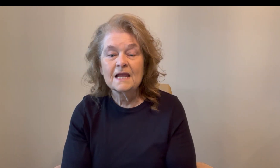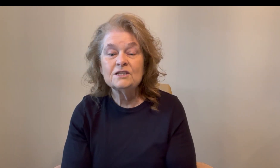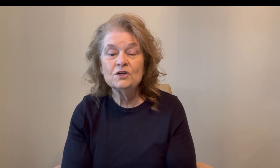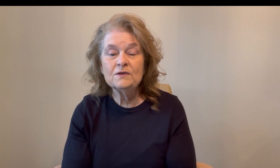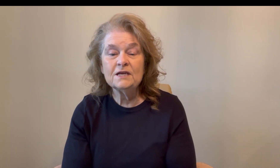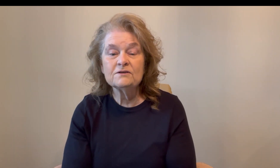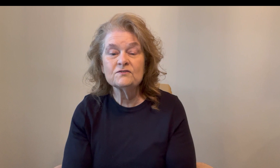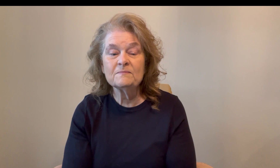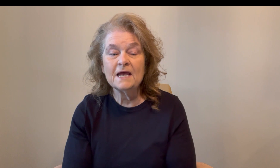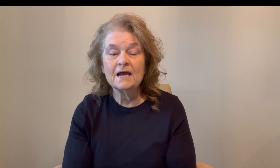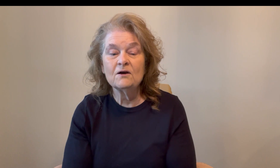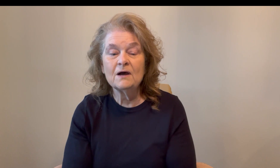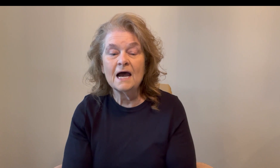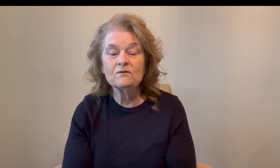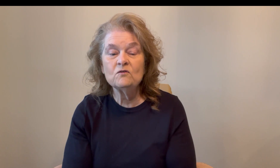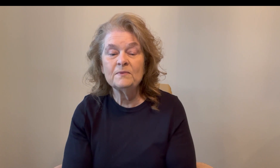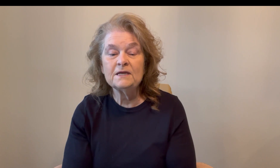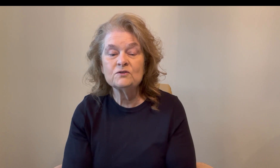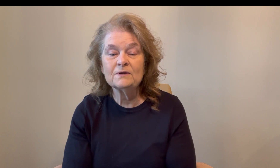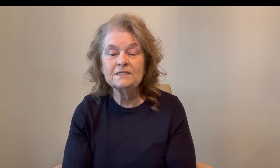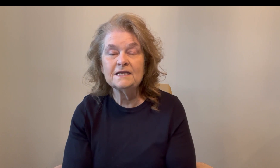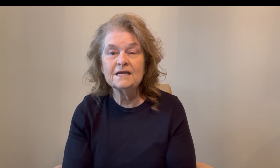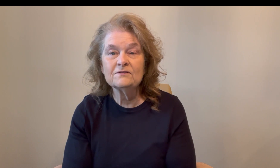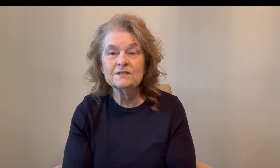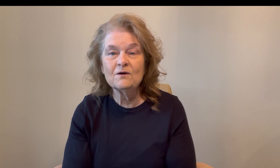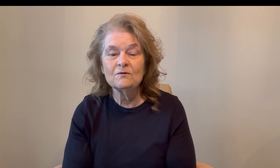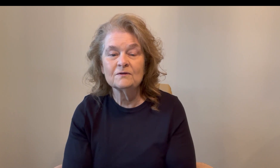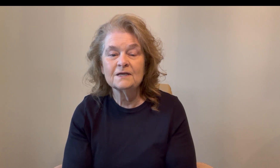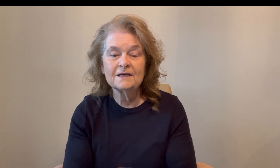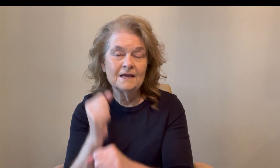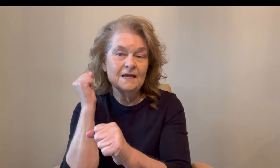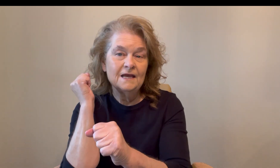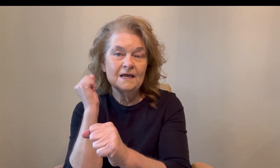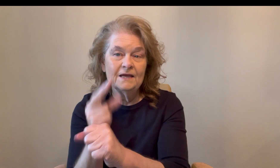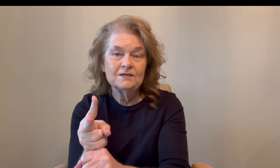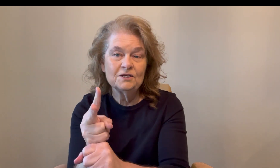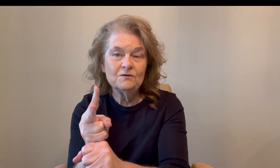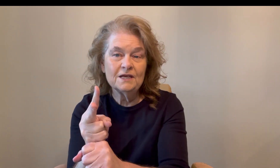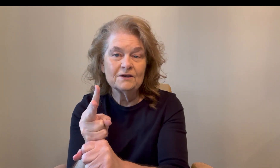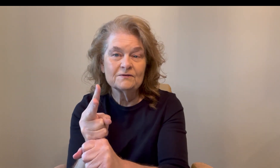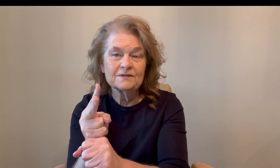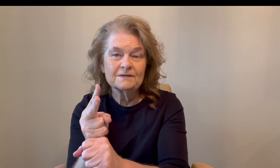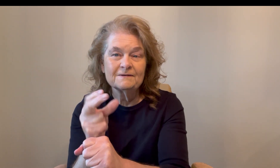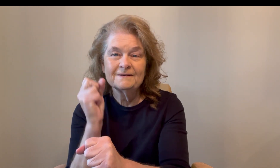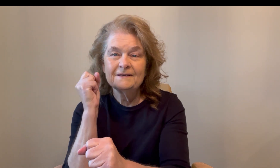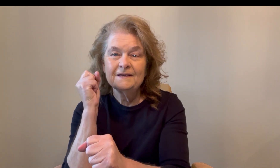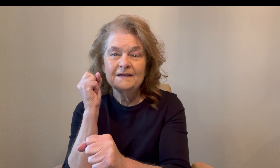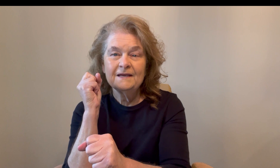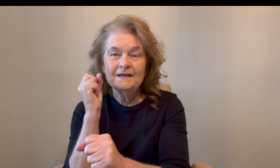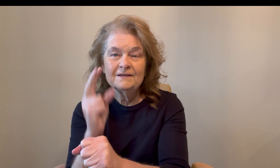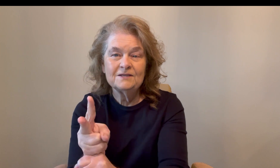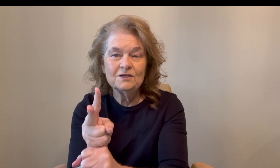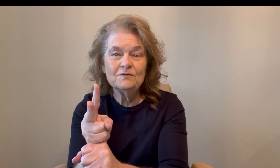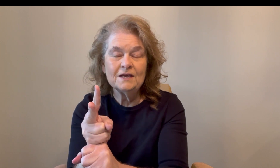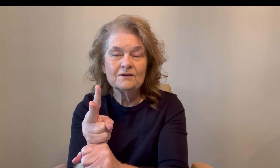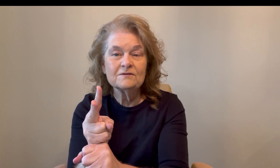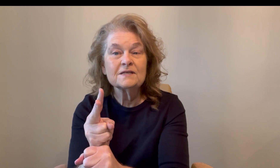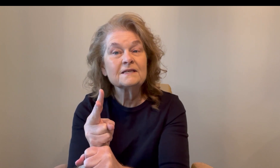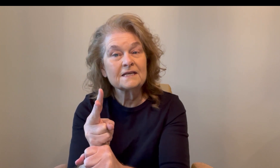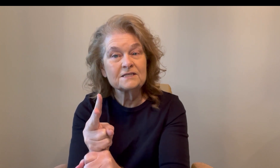2 years from now, I will be 20 years old. 2 years. 2 years, that's 2